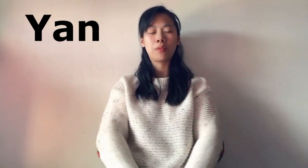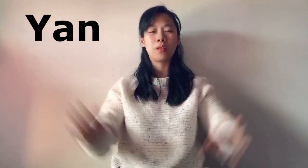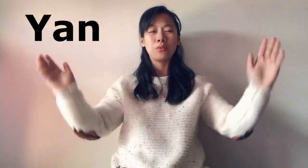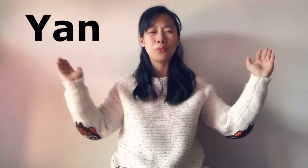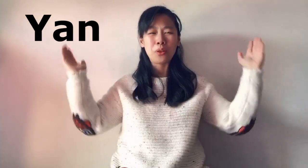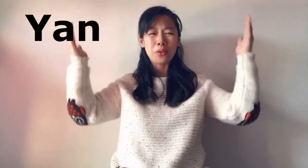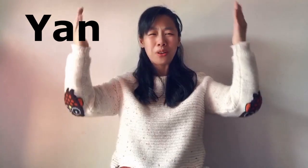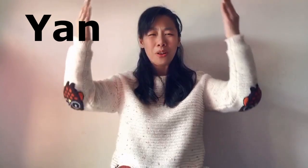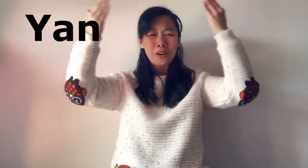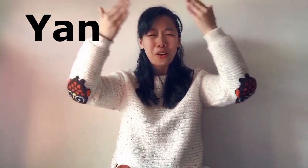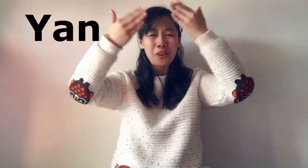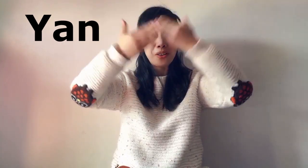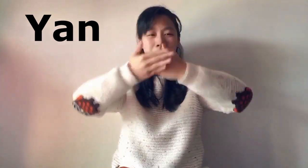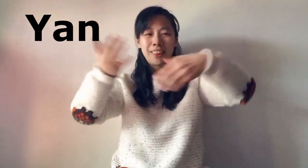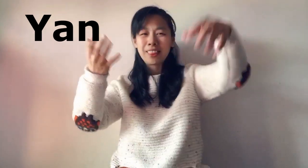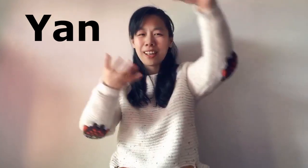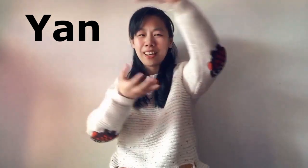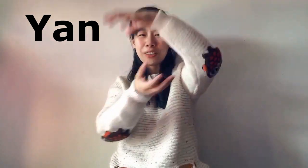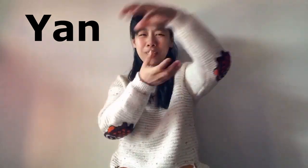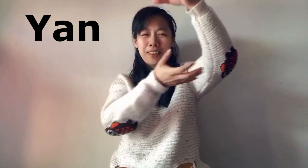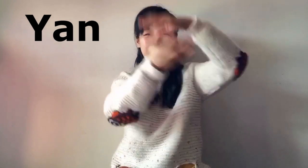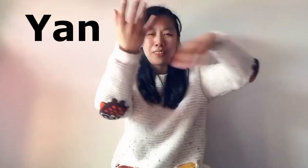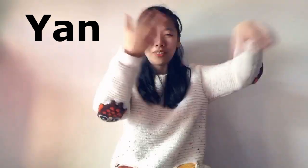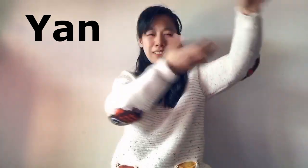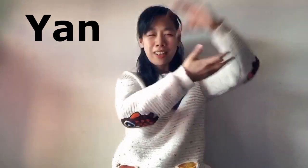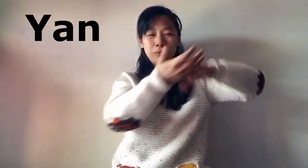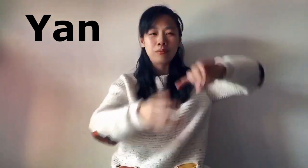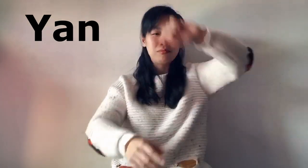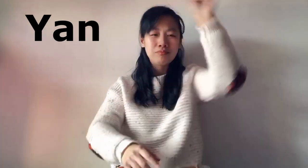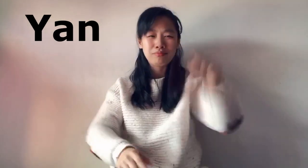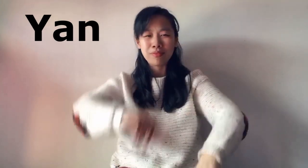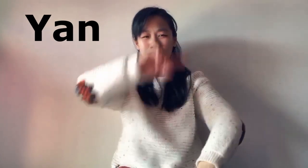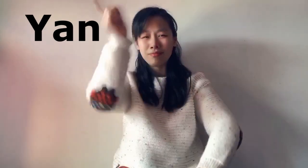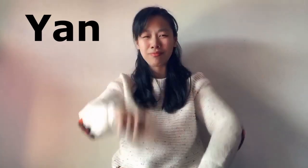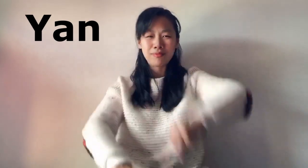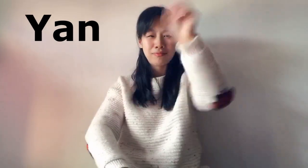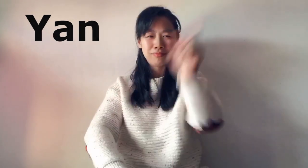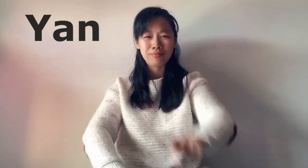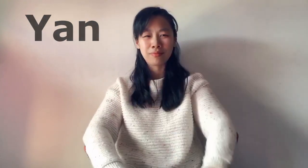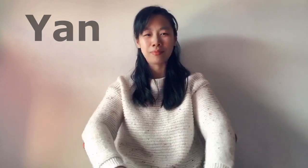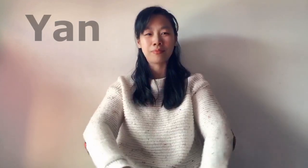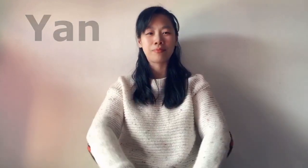heavy wind dark clouds and lightning